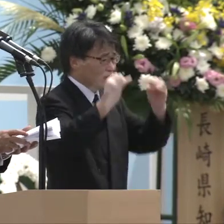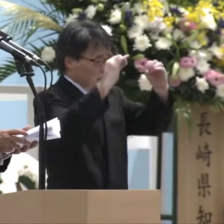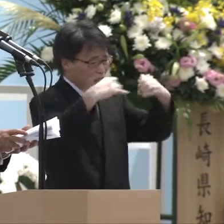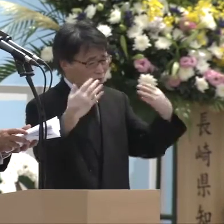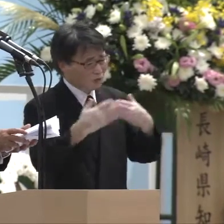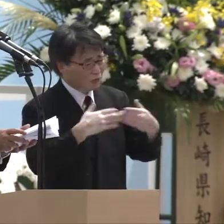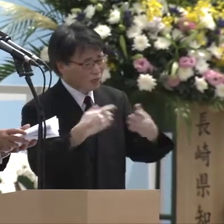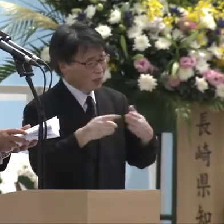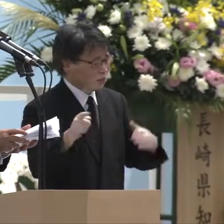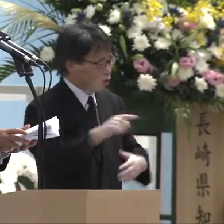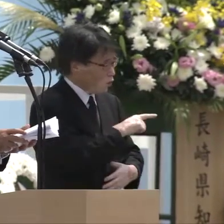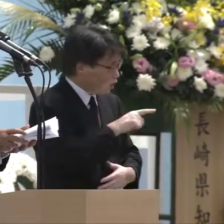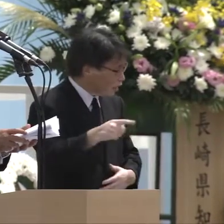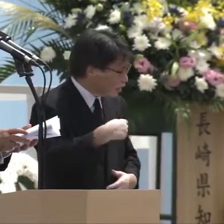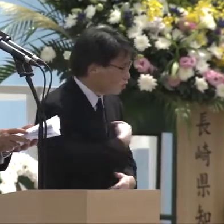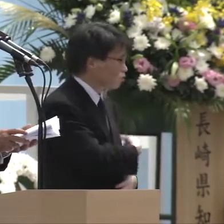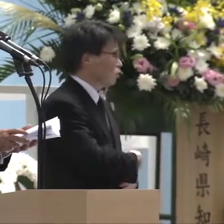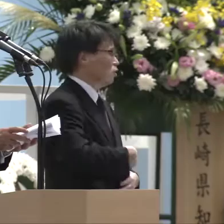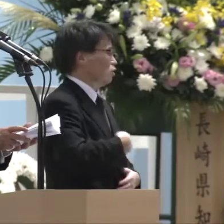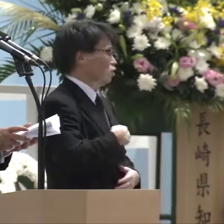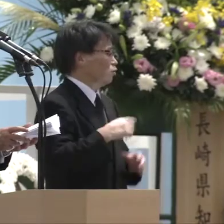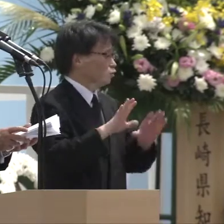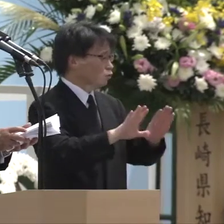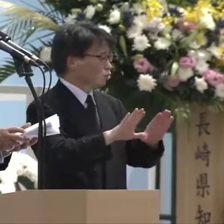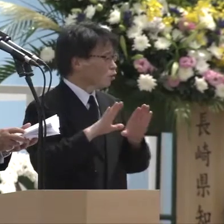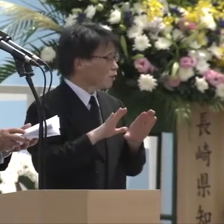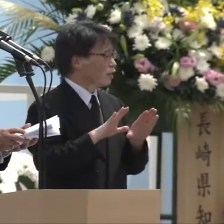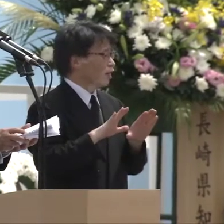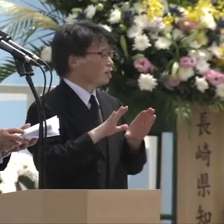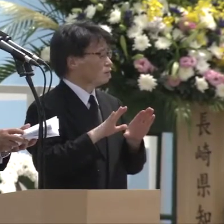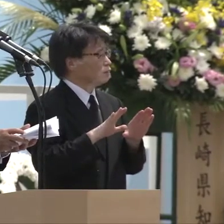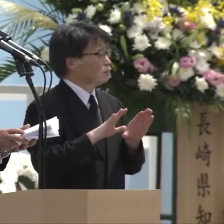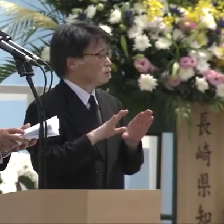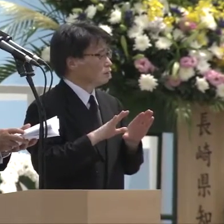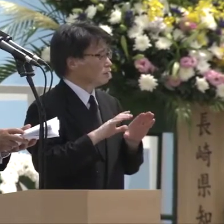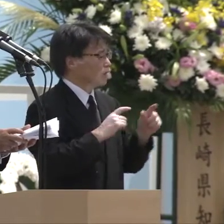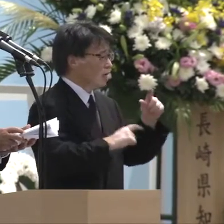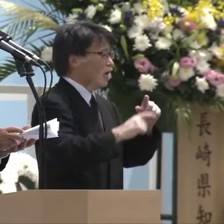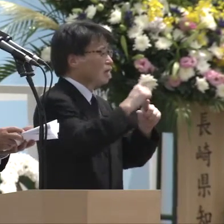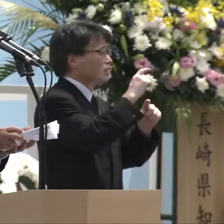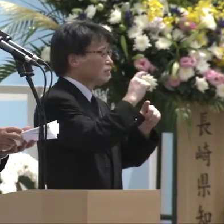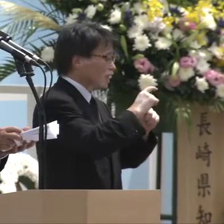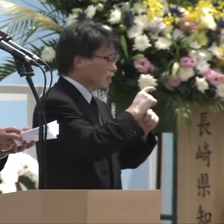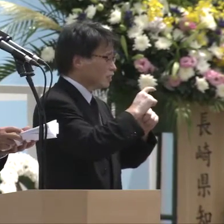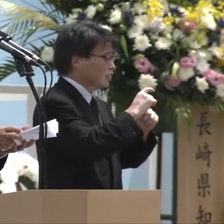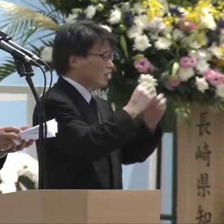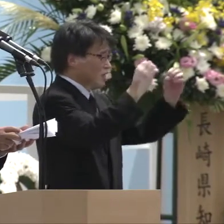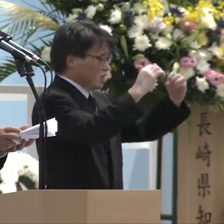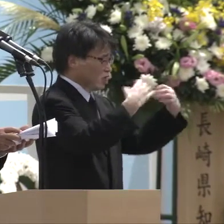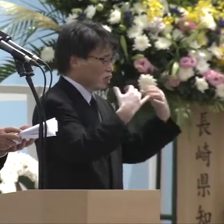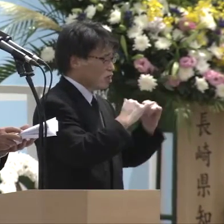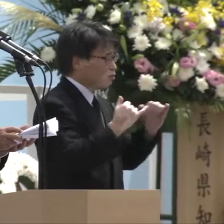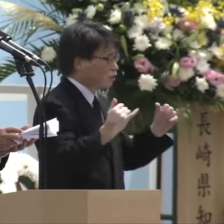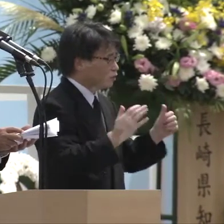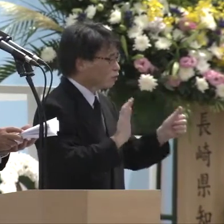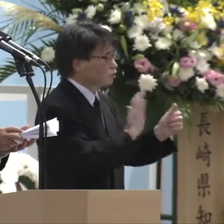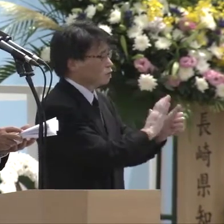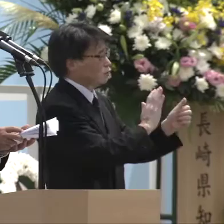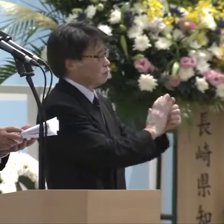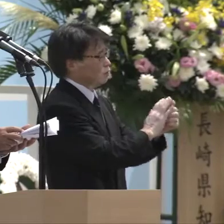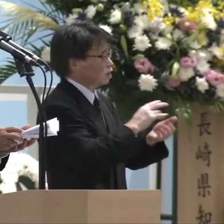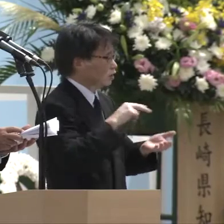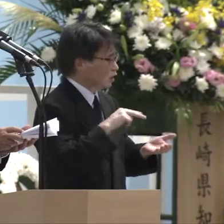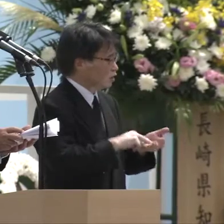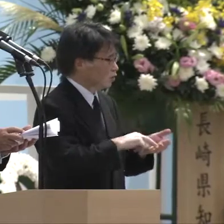seriously heed the ardent hope of the atomic bomb victims and those who experienced the bombing but not yet recognized as victims due to the limited extent